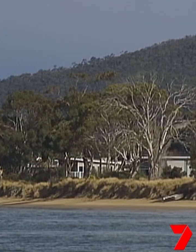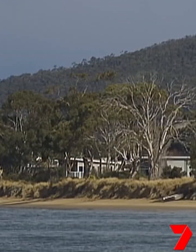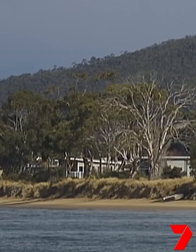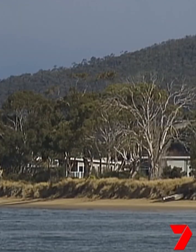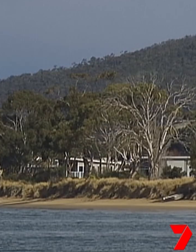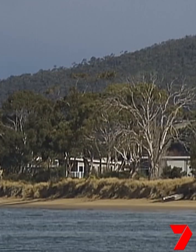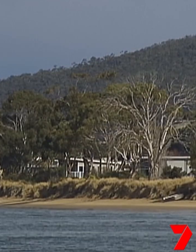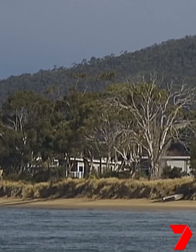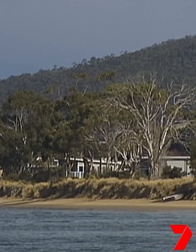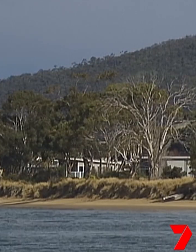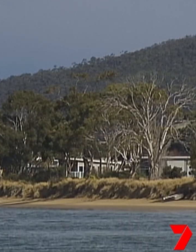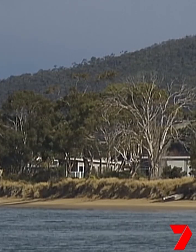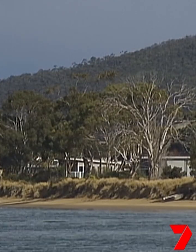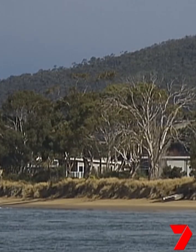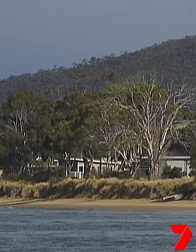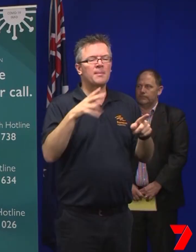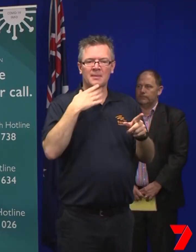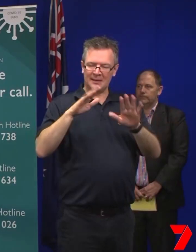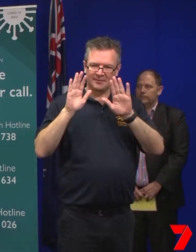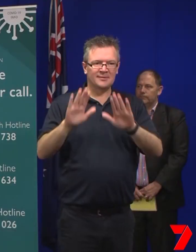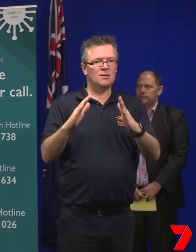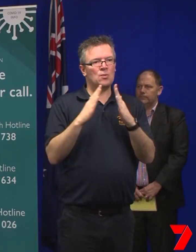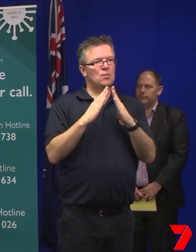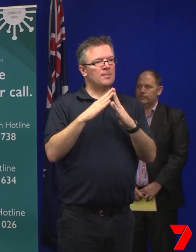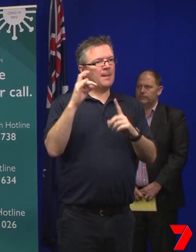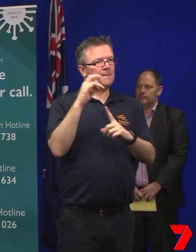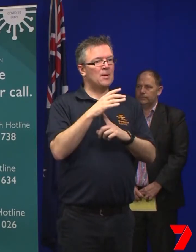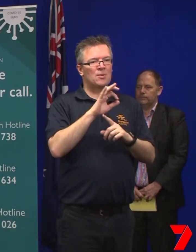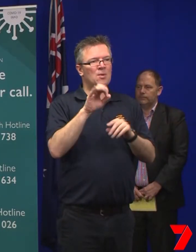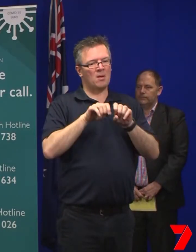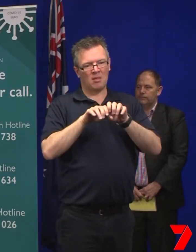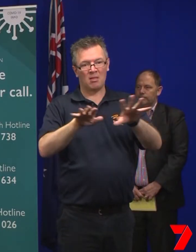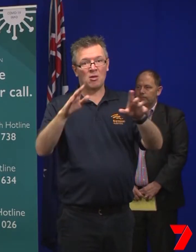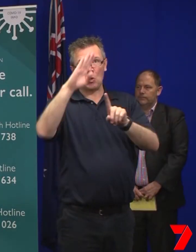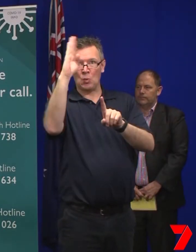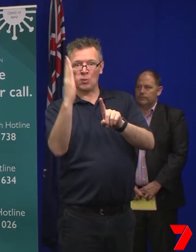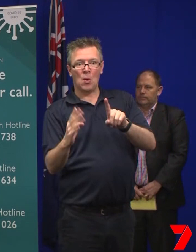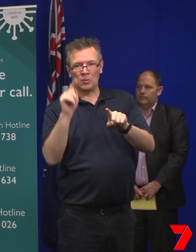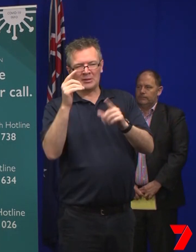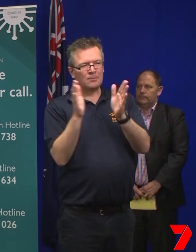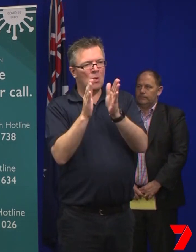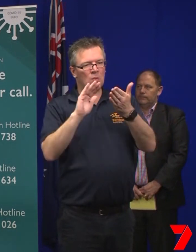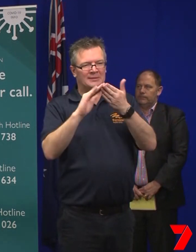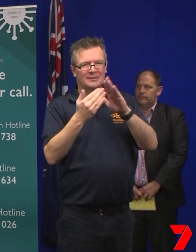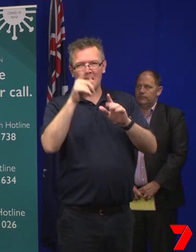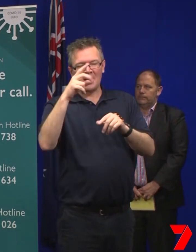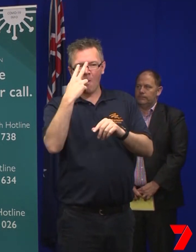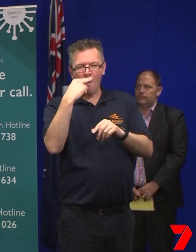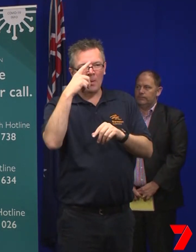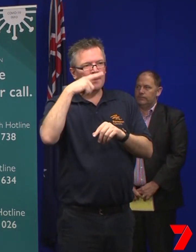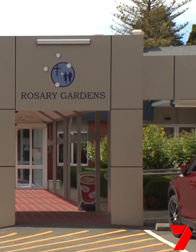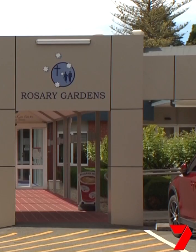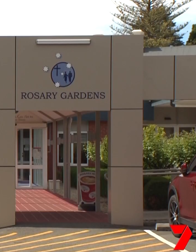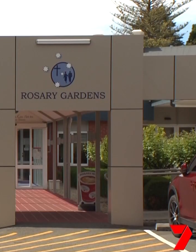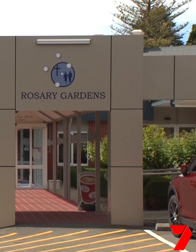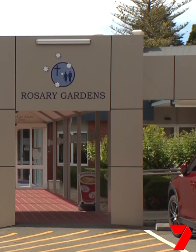is important that we do not take this virus to our coastal communities, many of them which are older, more vulnerable